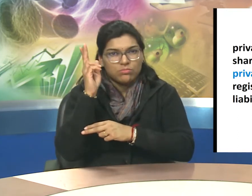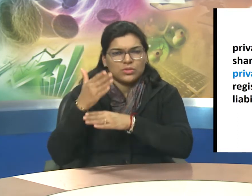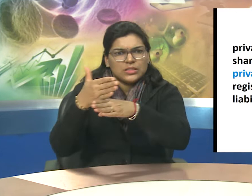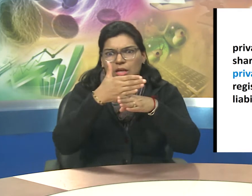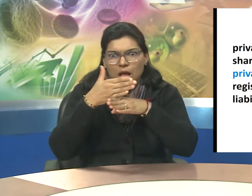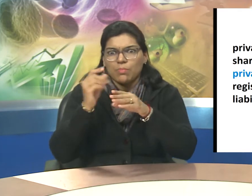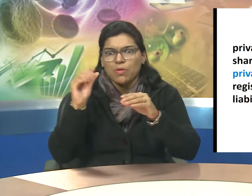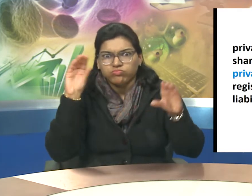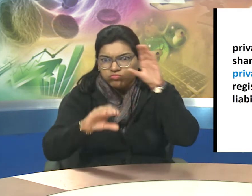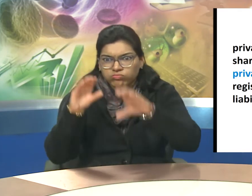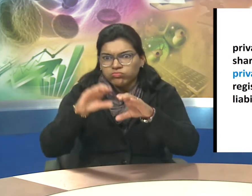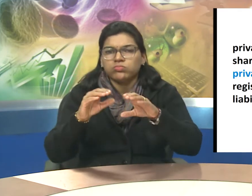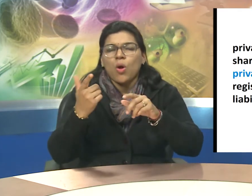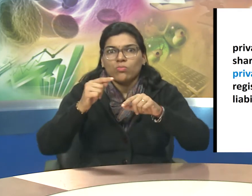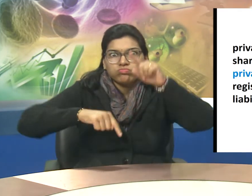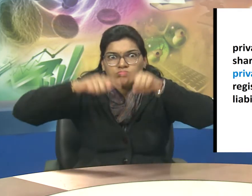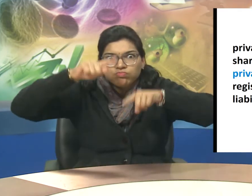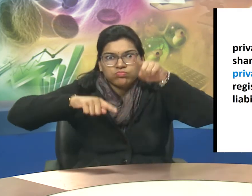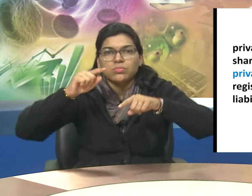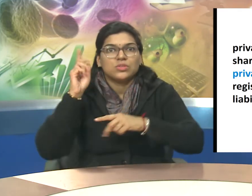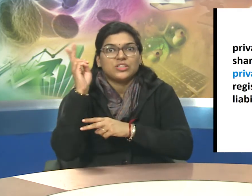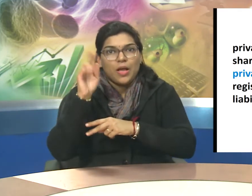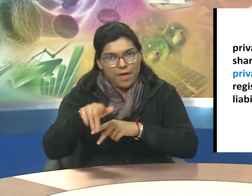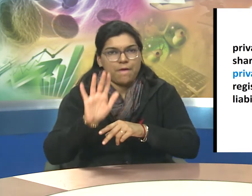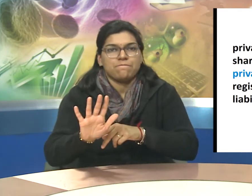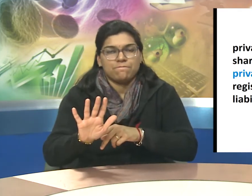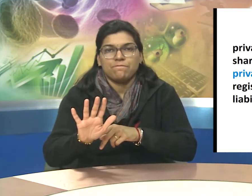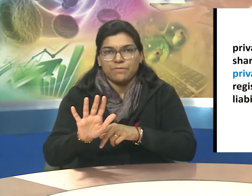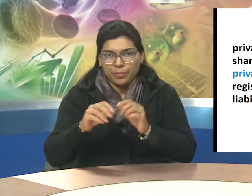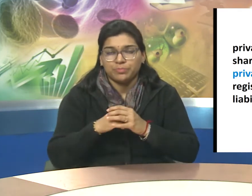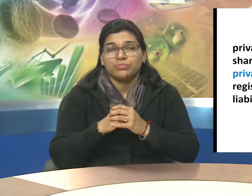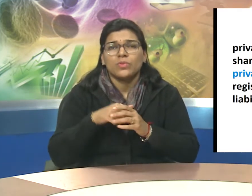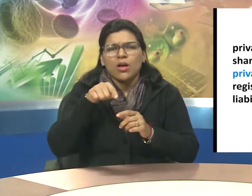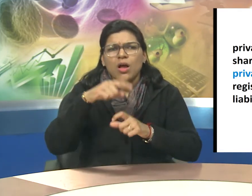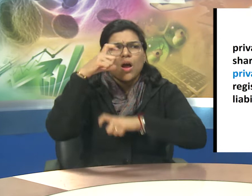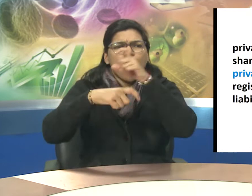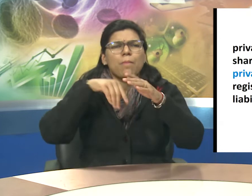are registered as companies with limited liability.